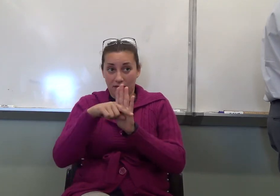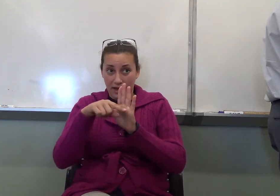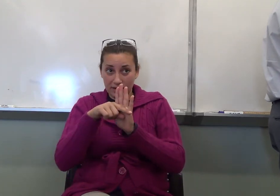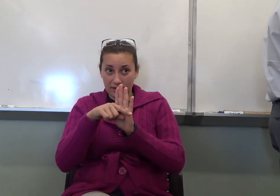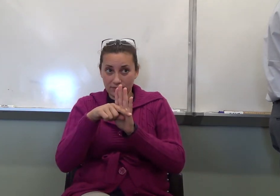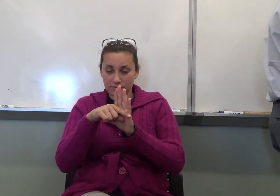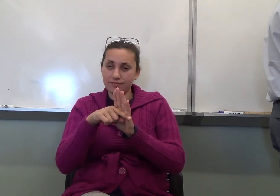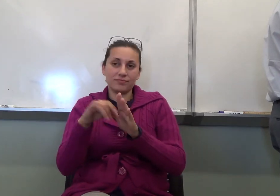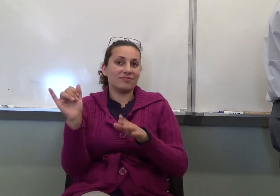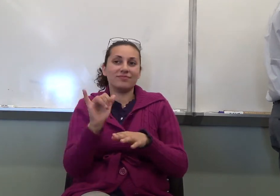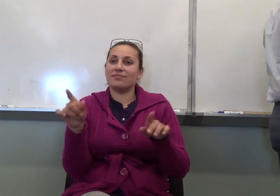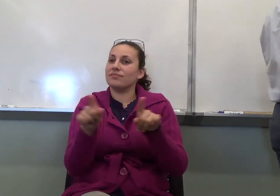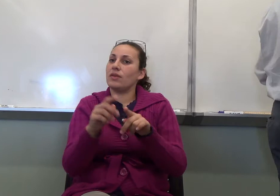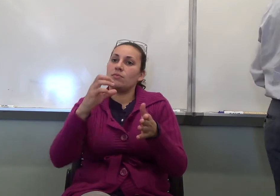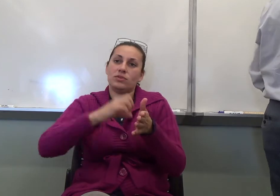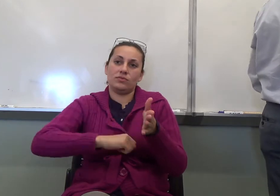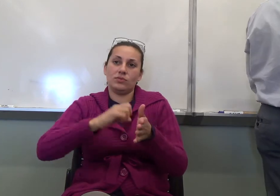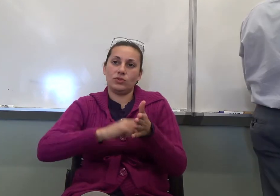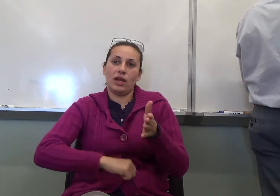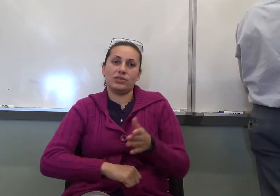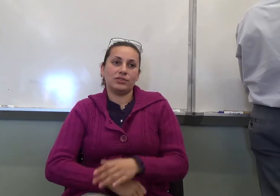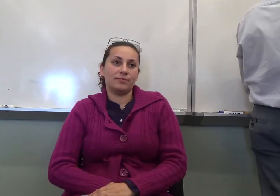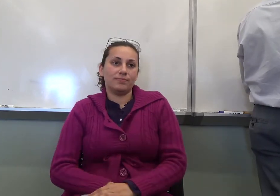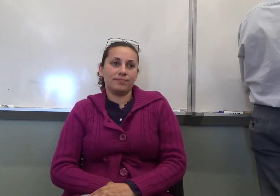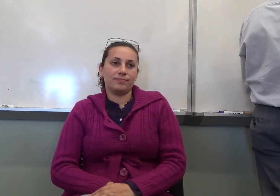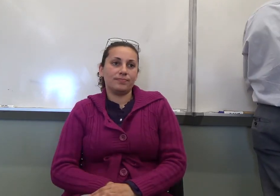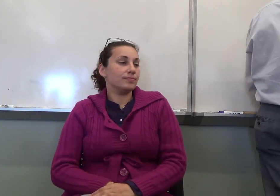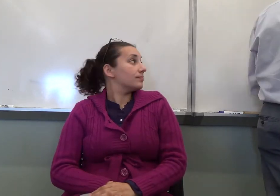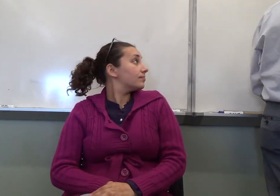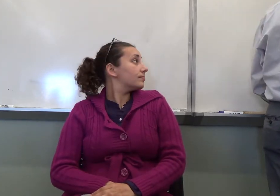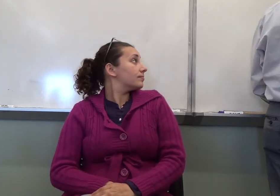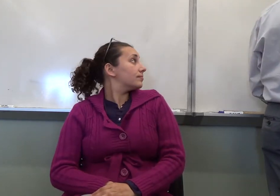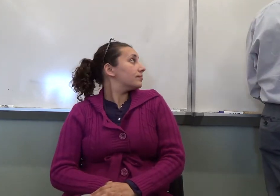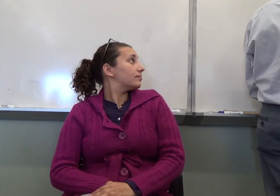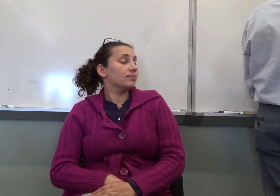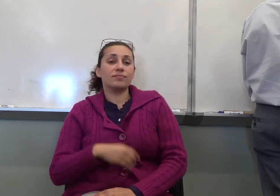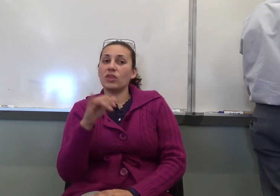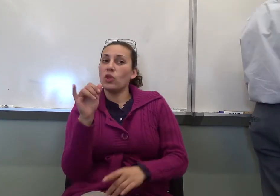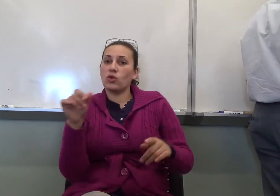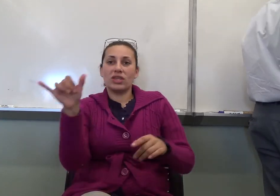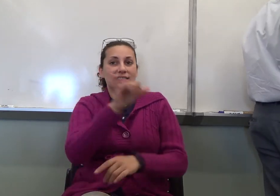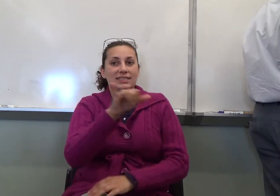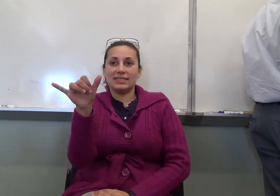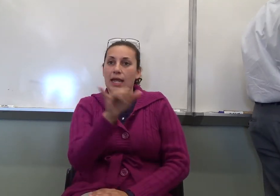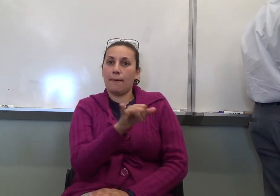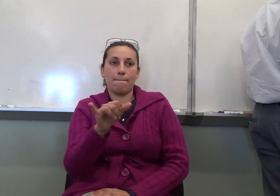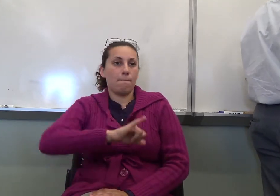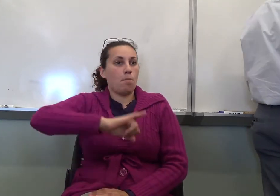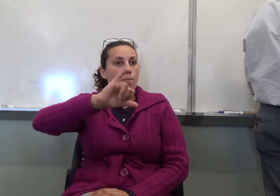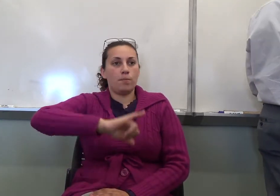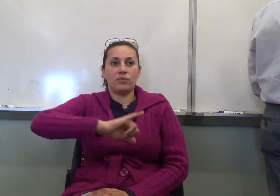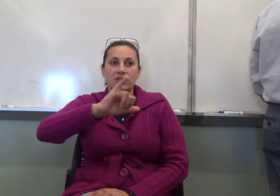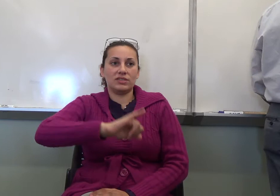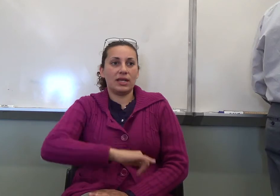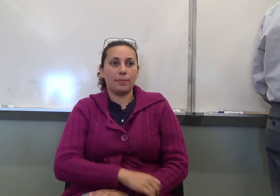subtract. Which means that these two things are the same thing. This is also